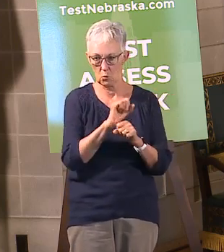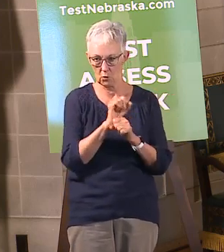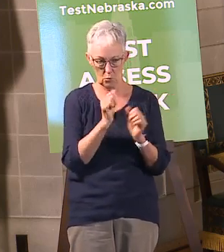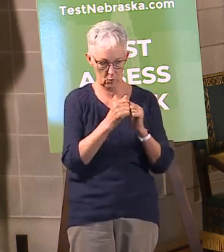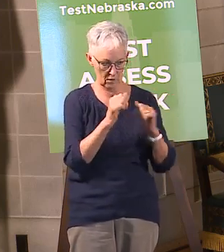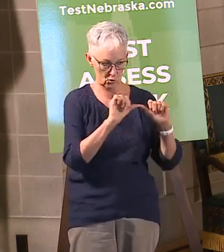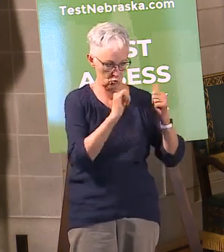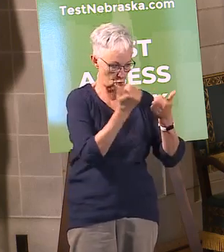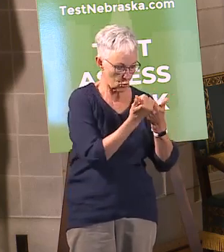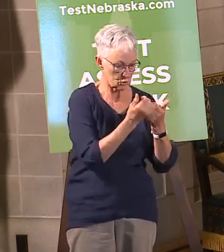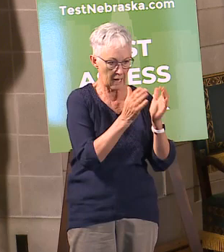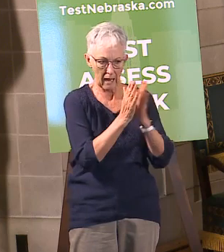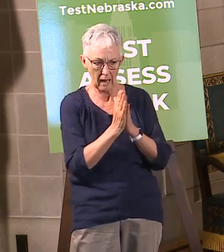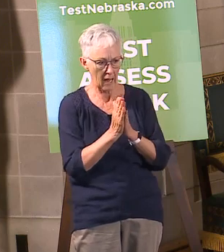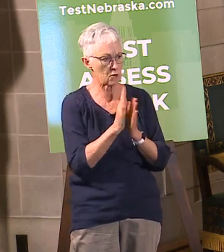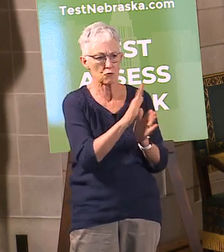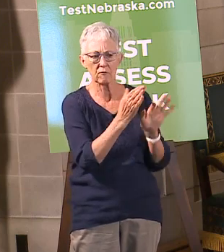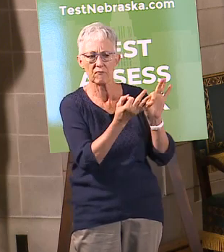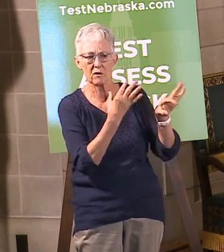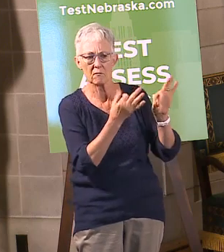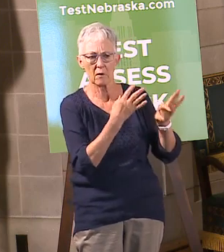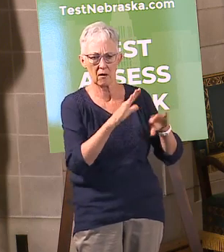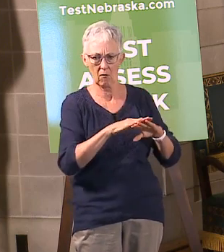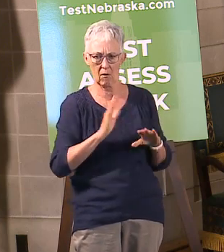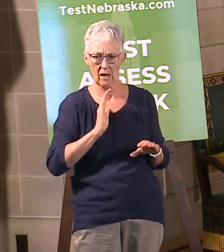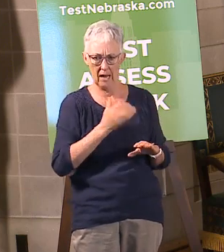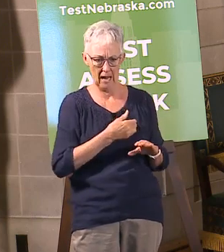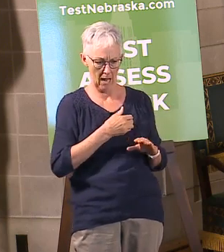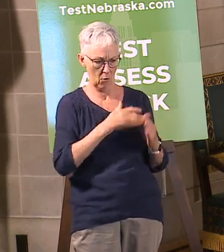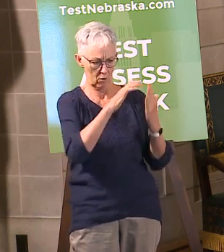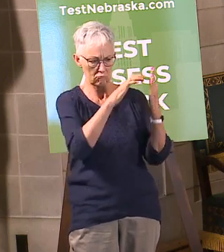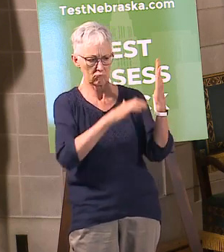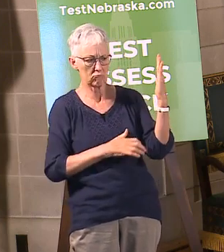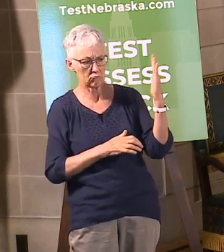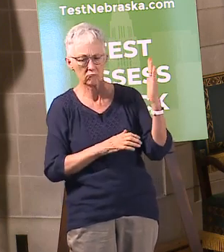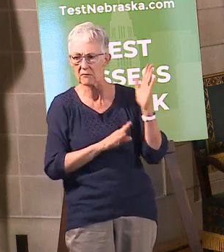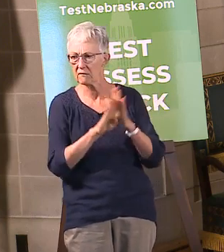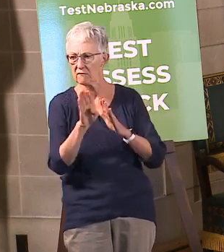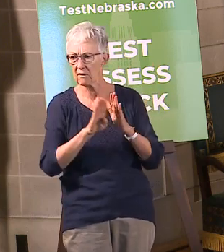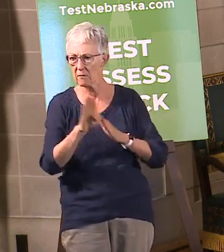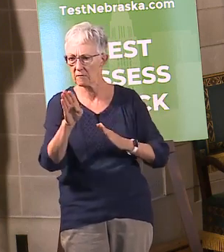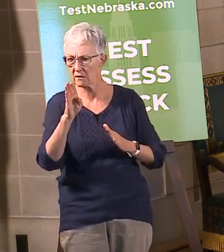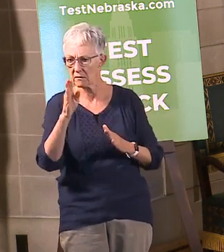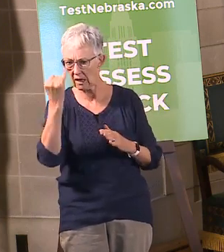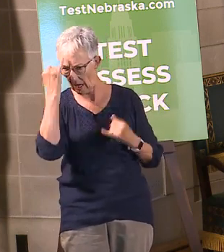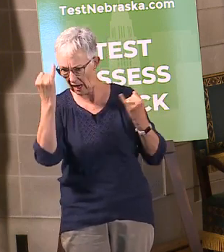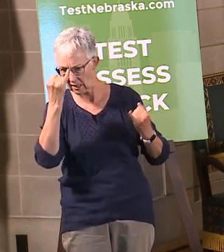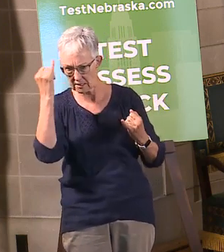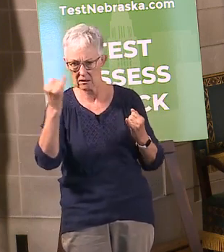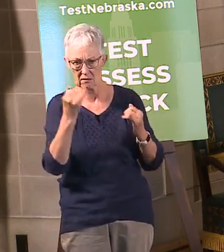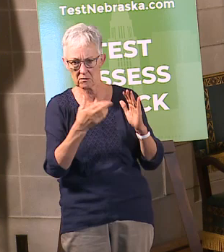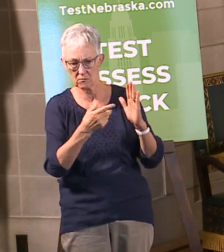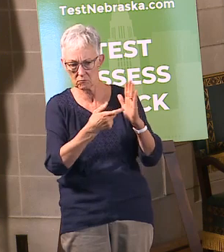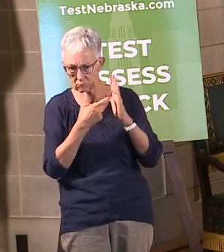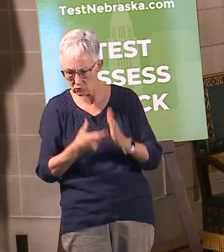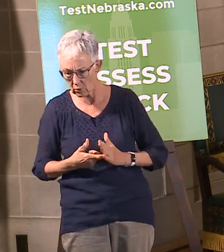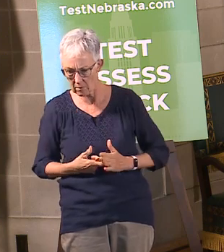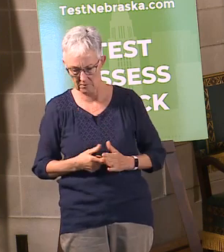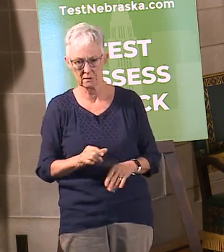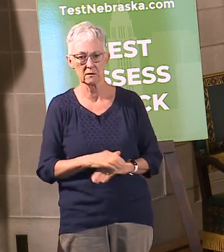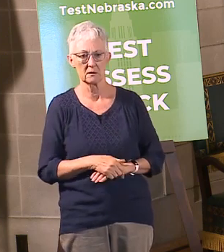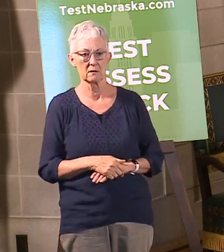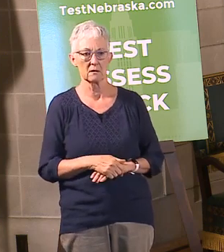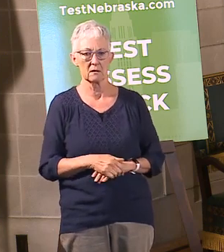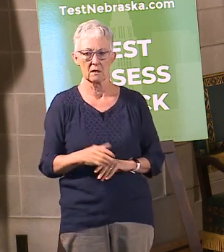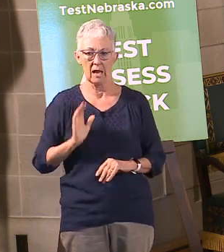planning tool, and the tool will be sent to all long-term care facilities in Nebraska in the near future. And we